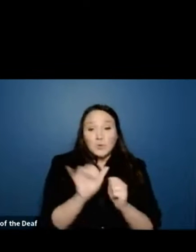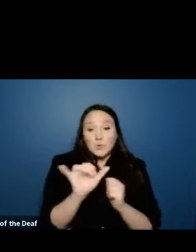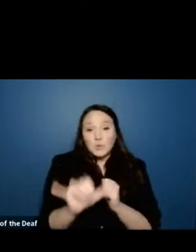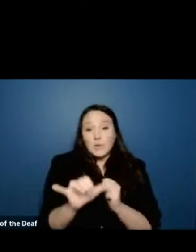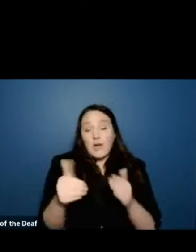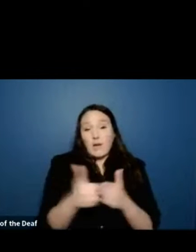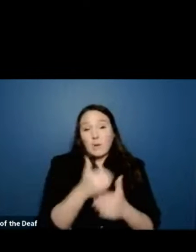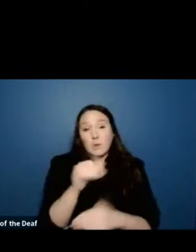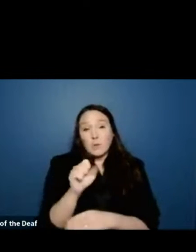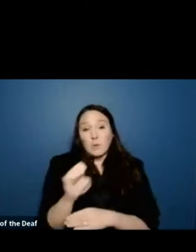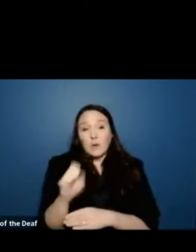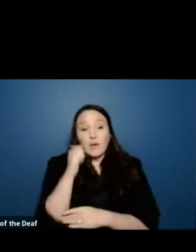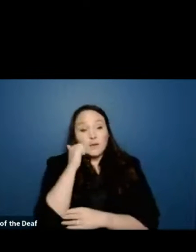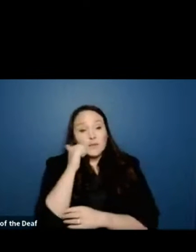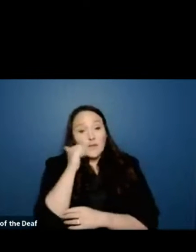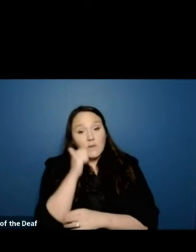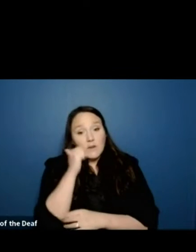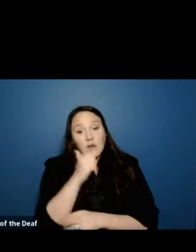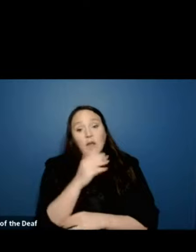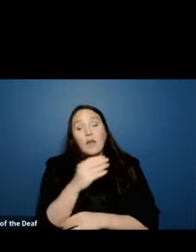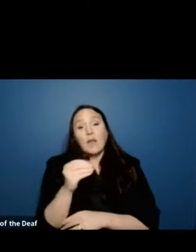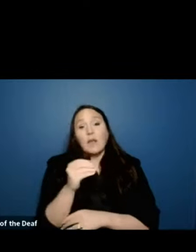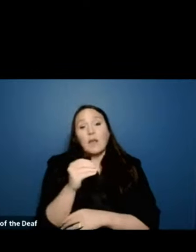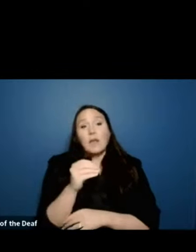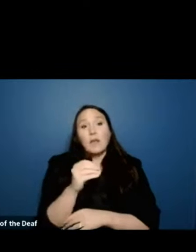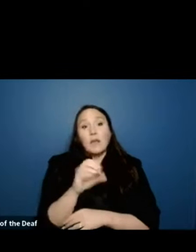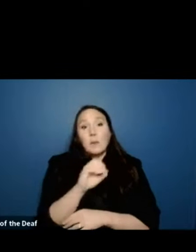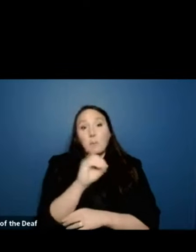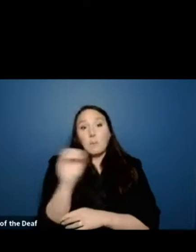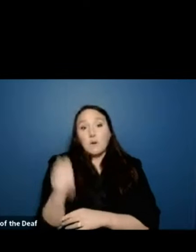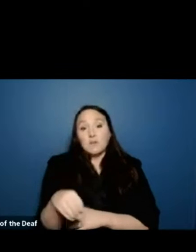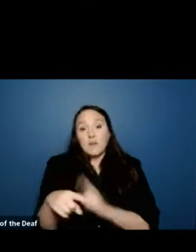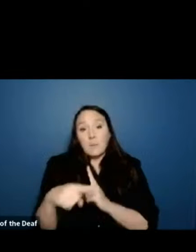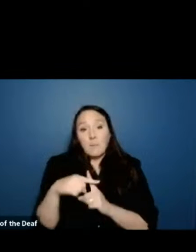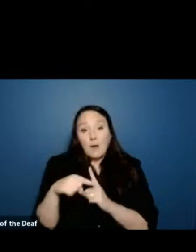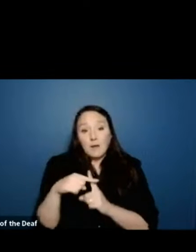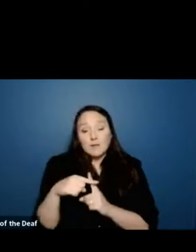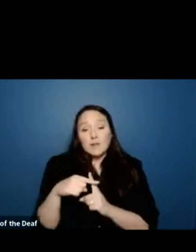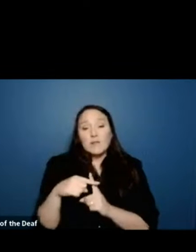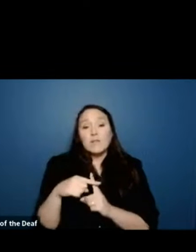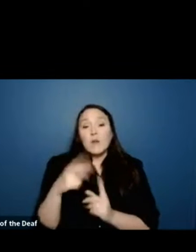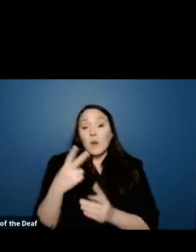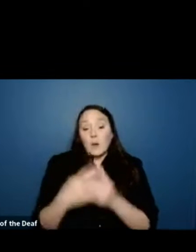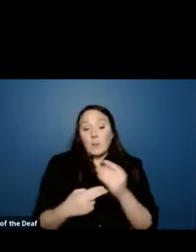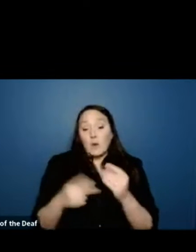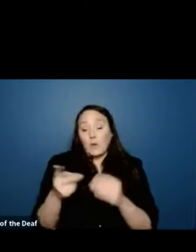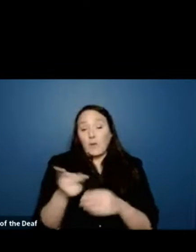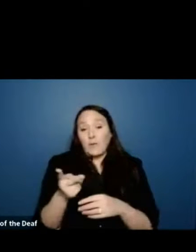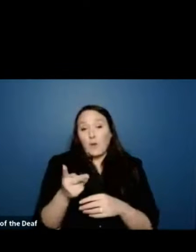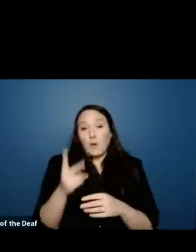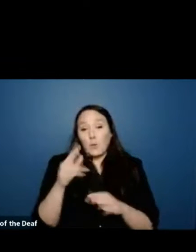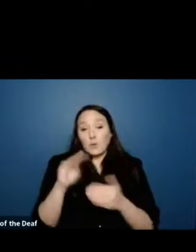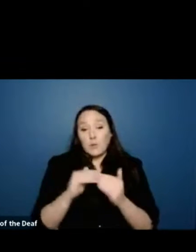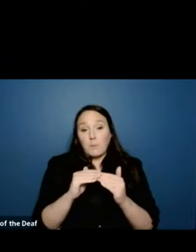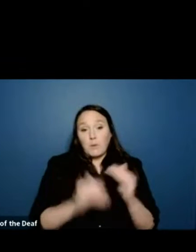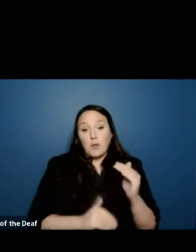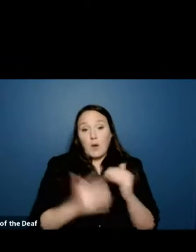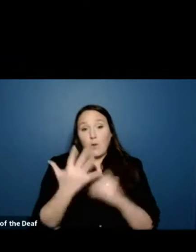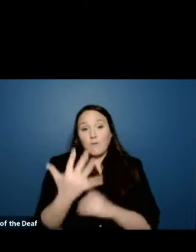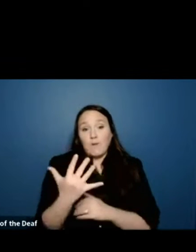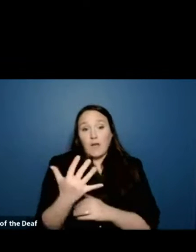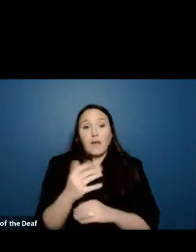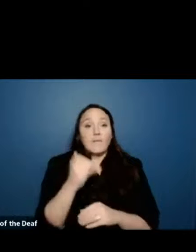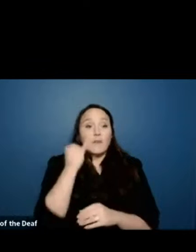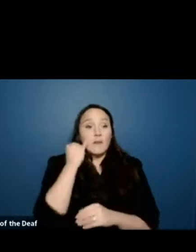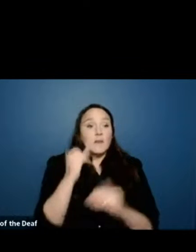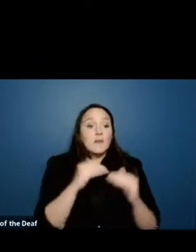per day and our percent positivity and getting those both of those things down below 5. So 5 new cases per day